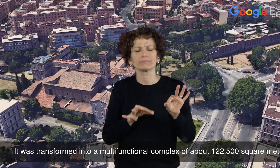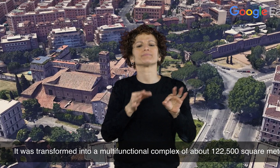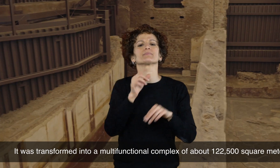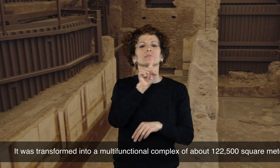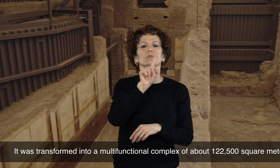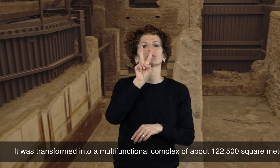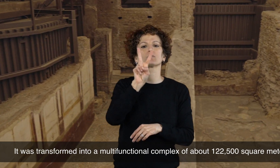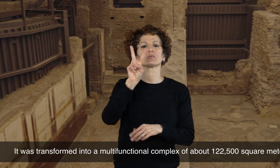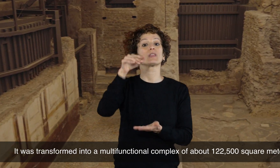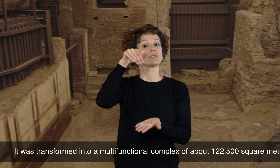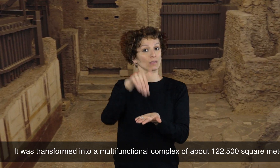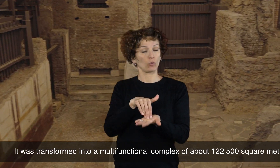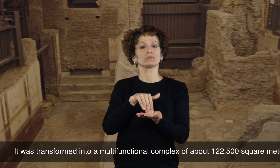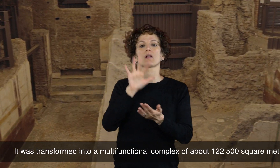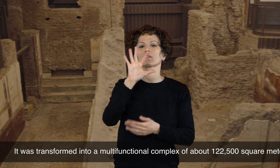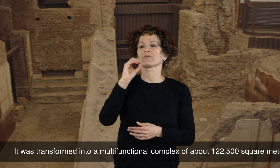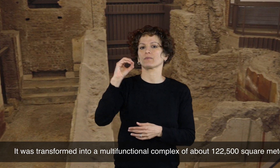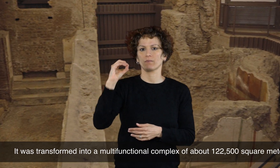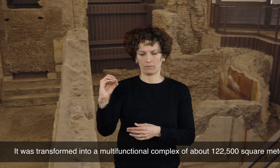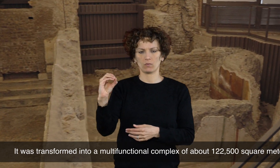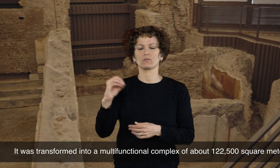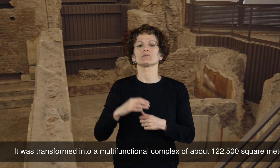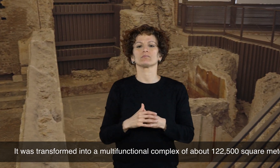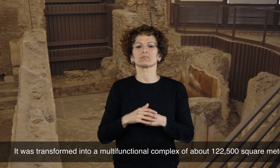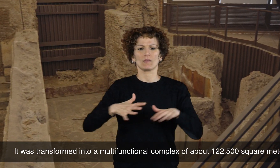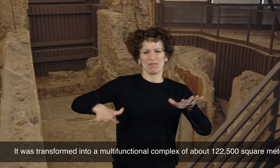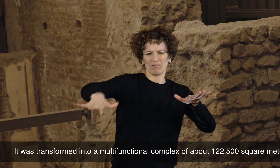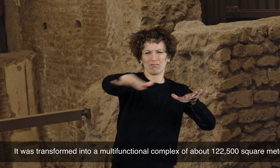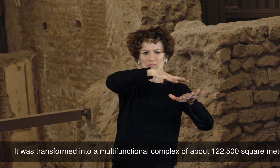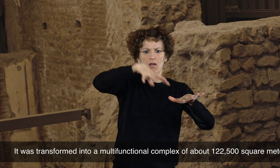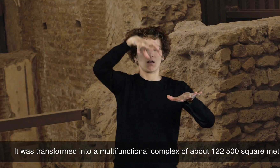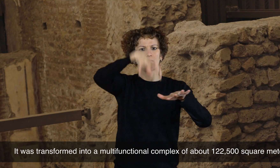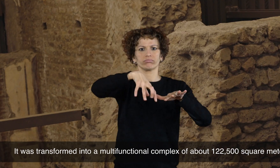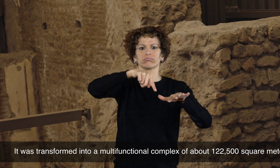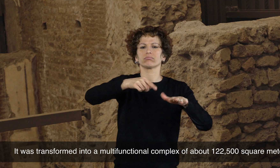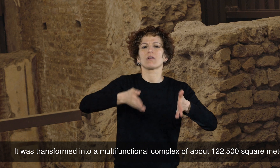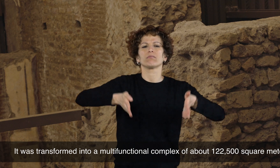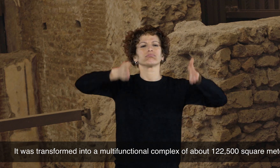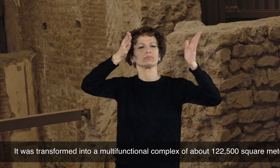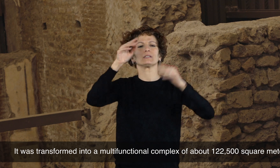It was transformed into a multifunctional complex of about